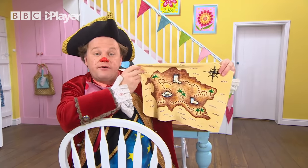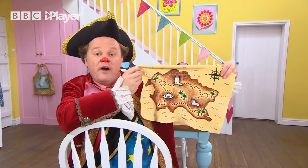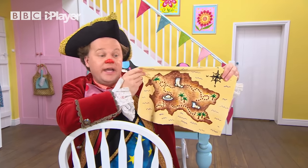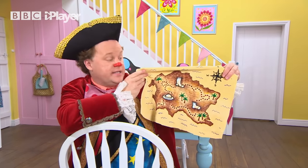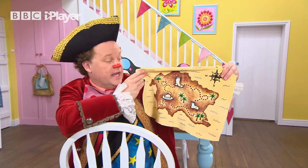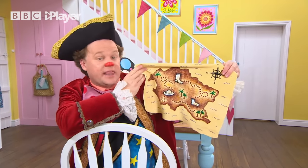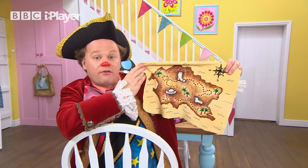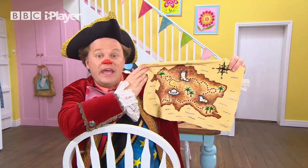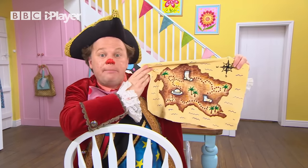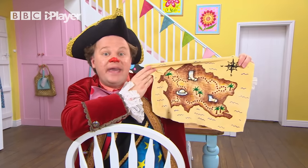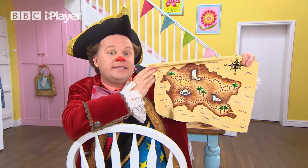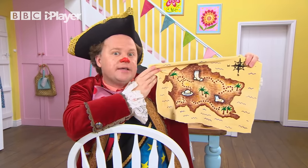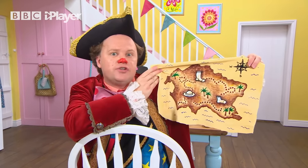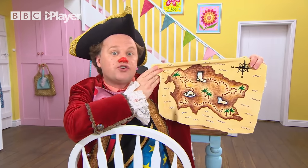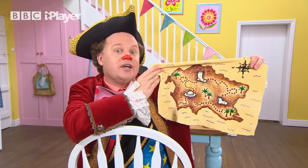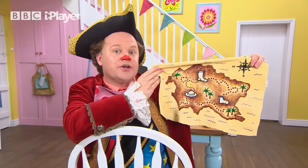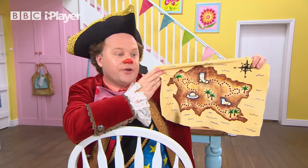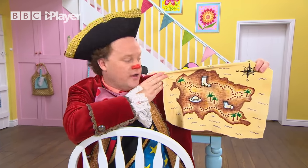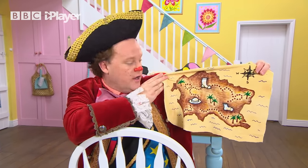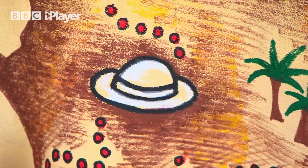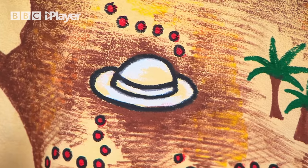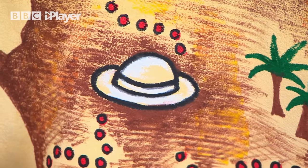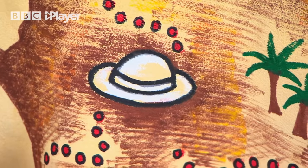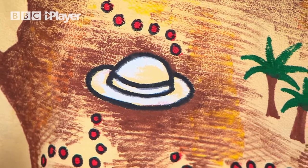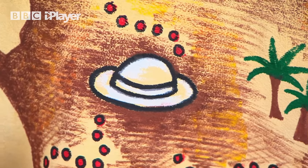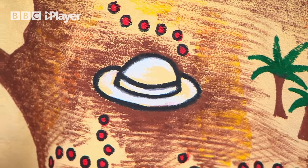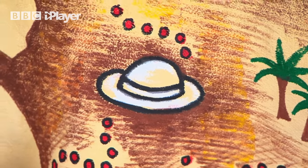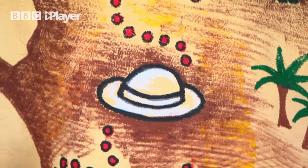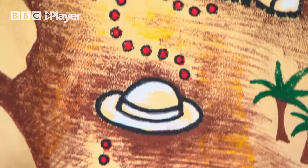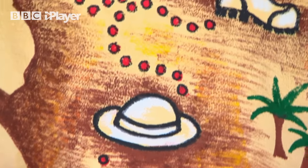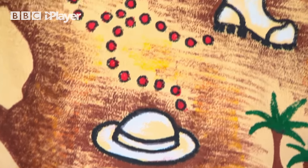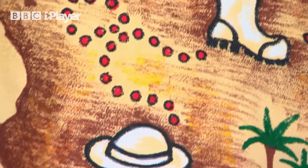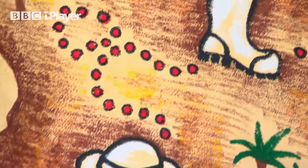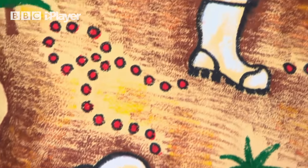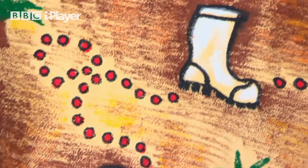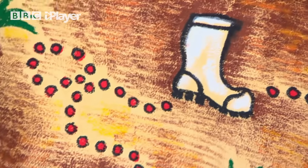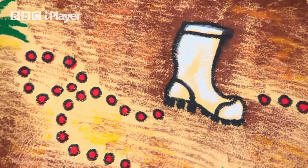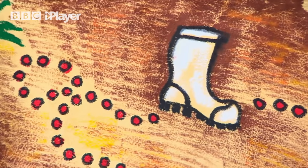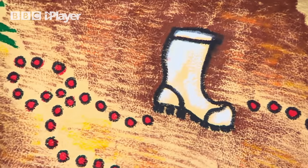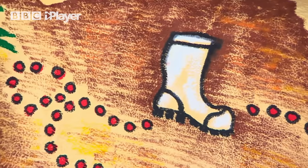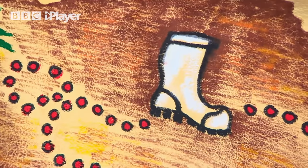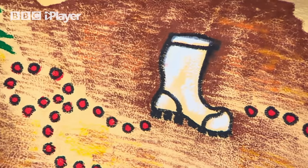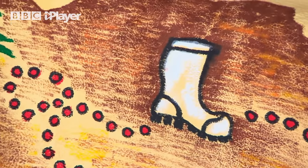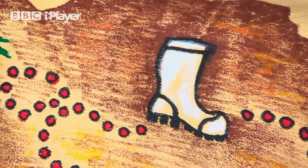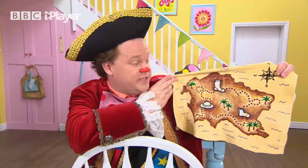find three pieces of treasure a hat a willy boot